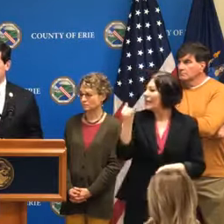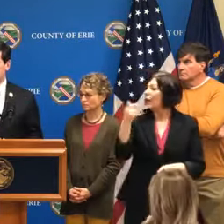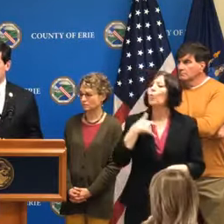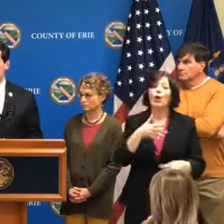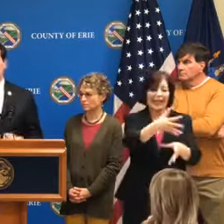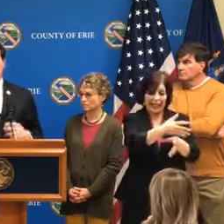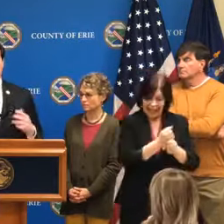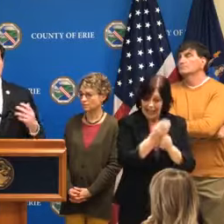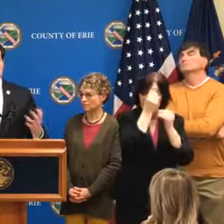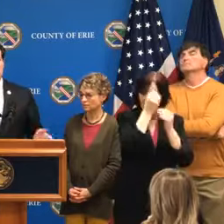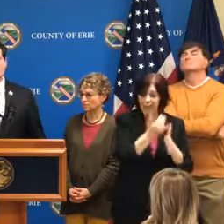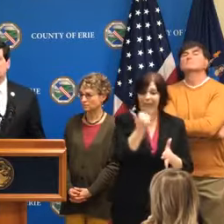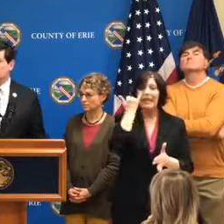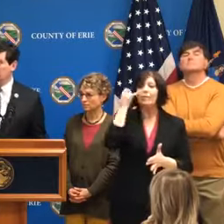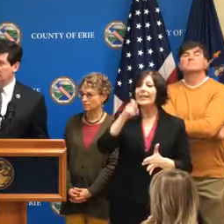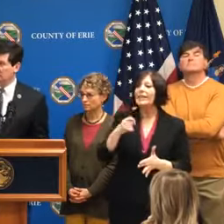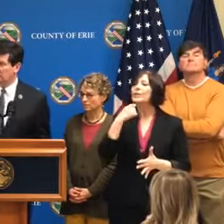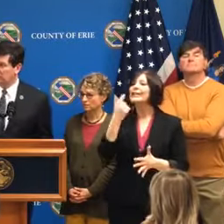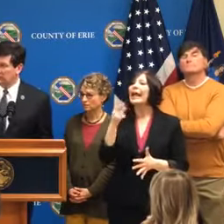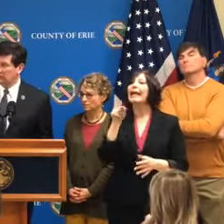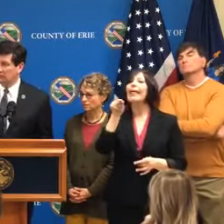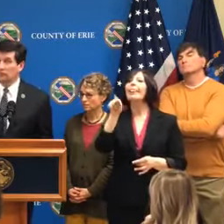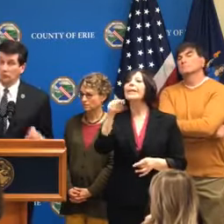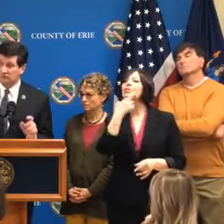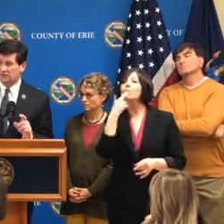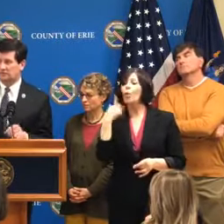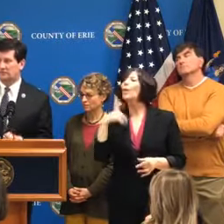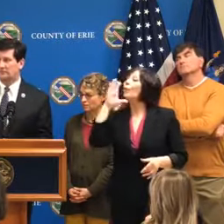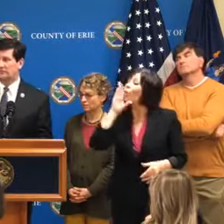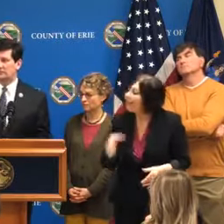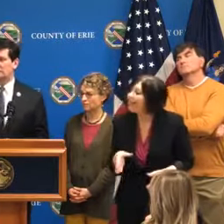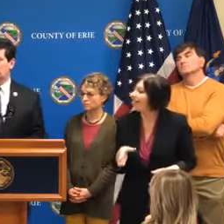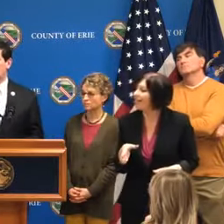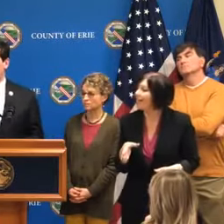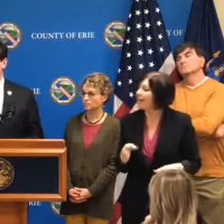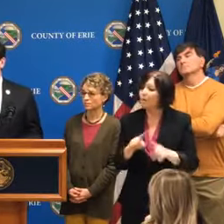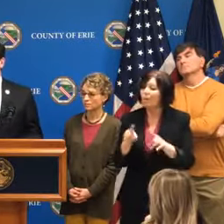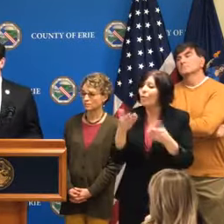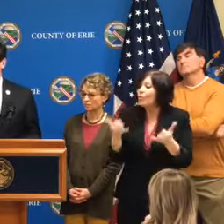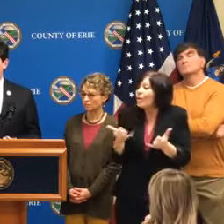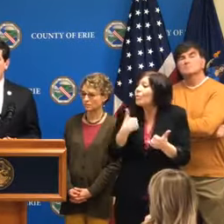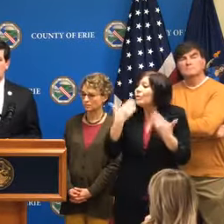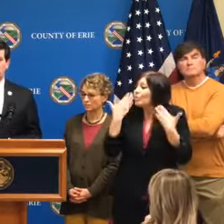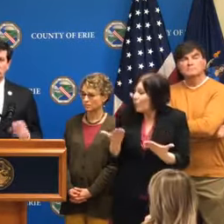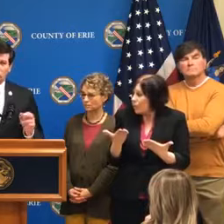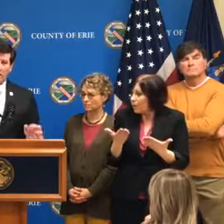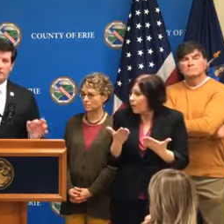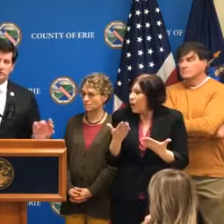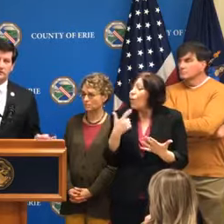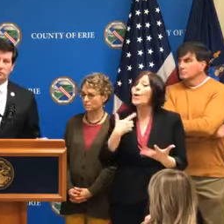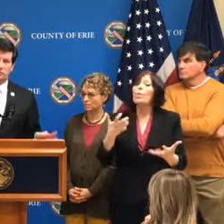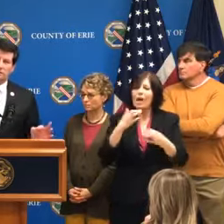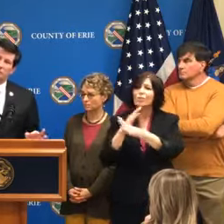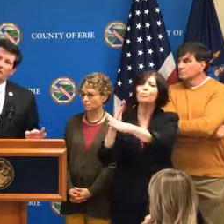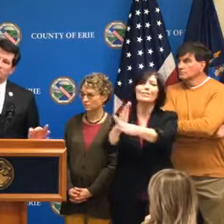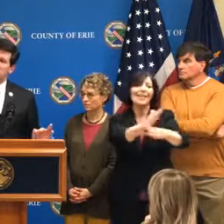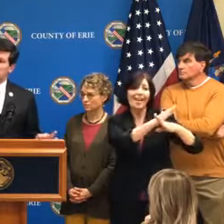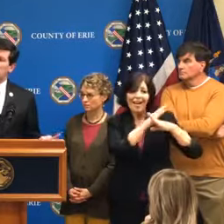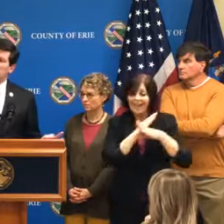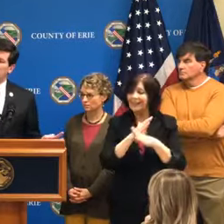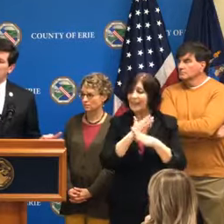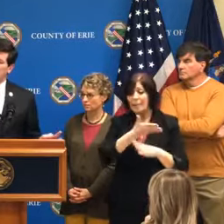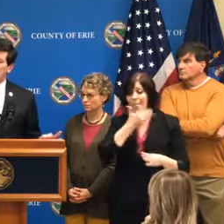that information. If we need to share that information with the public, we will share that information with the public. From the standpoint, we want to protect the public, and the best